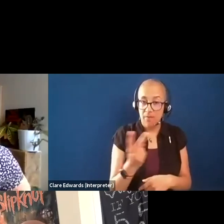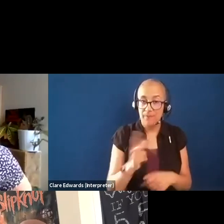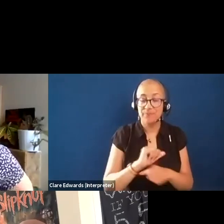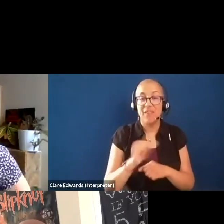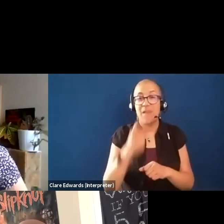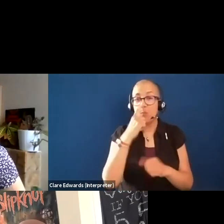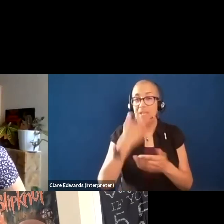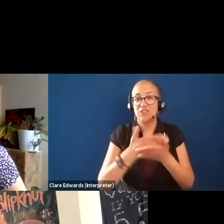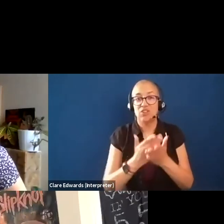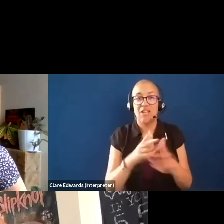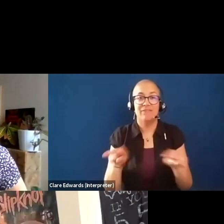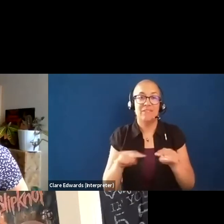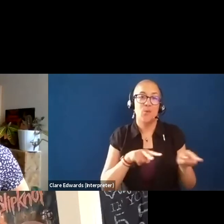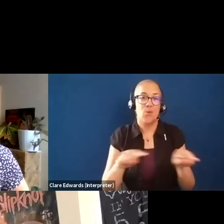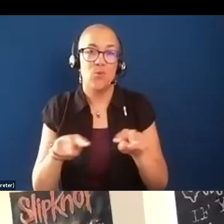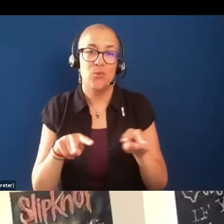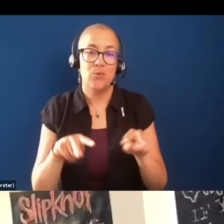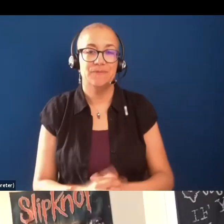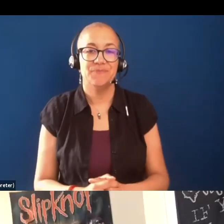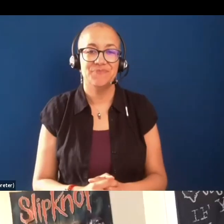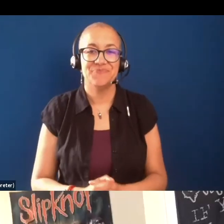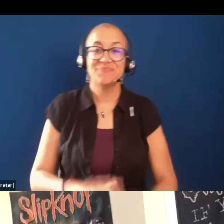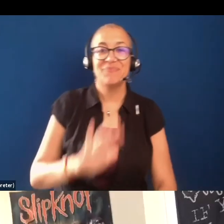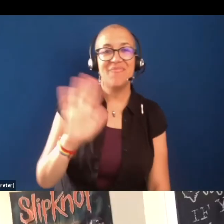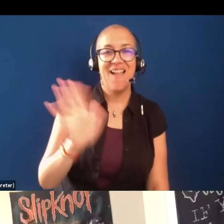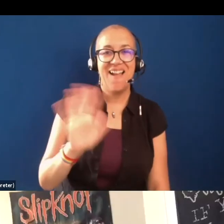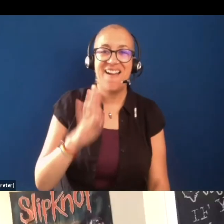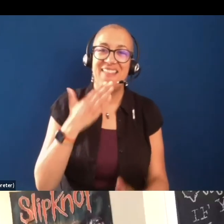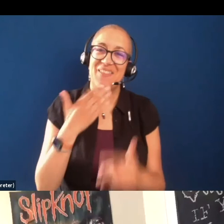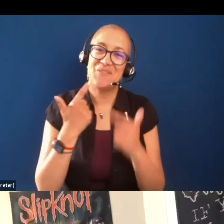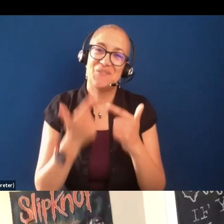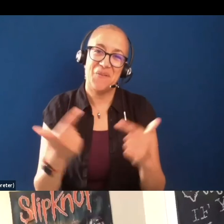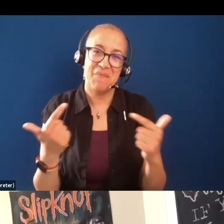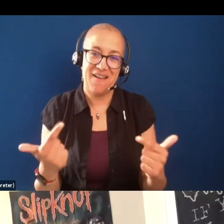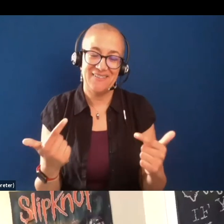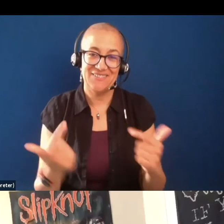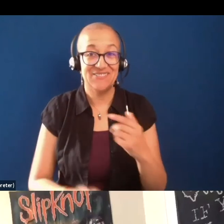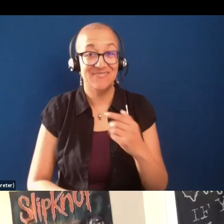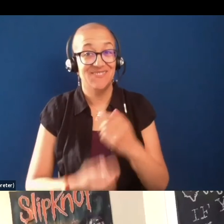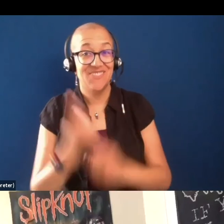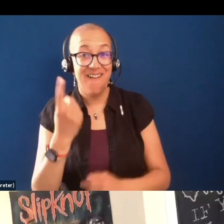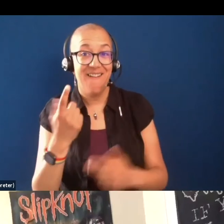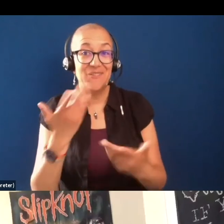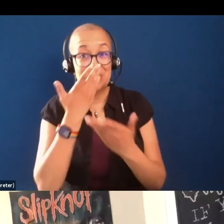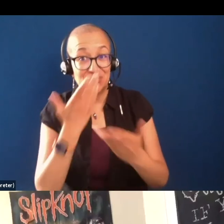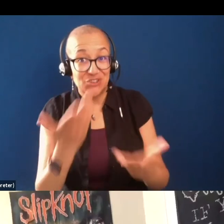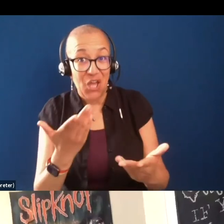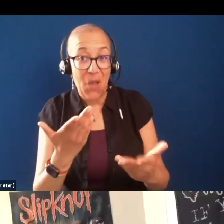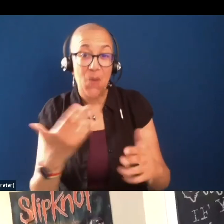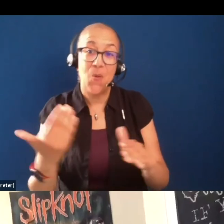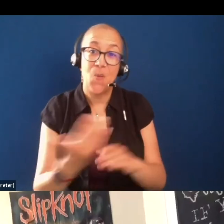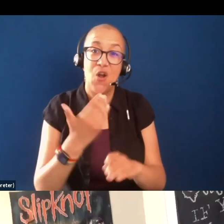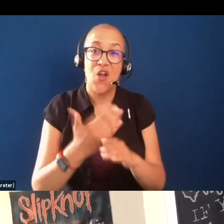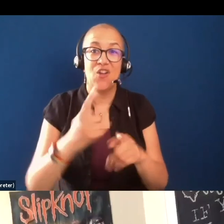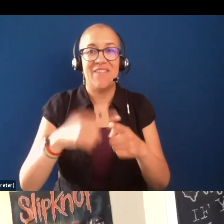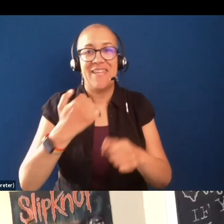can share the video. Hi everybody, thank you so much for this chance to show some of the work that we're really proud